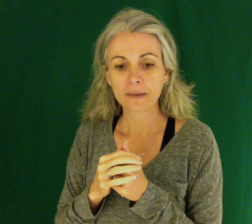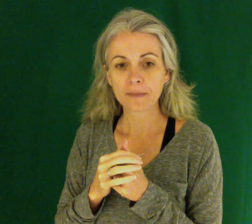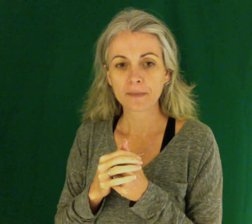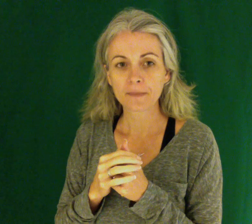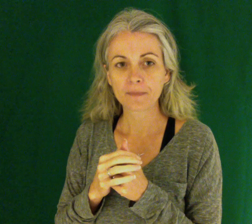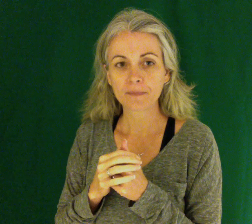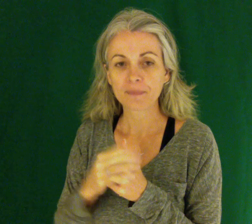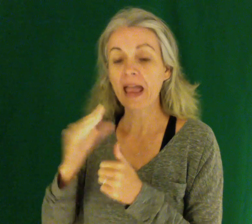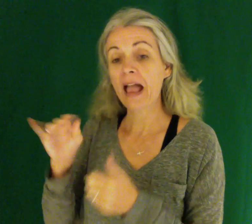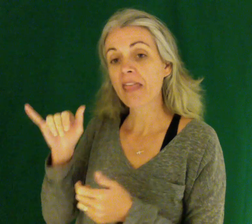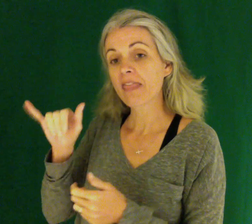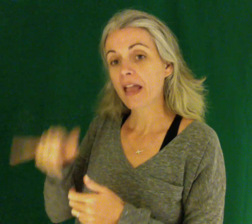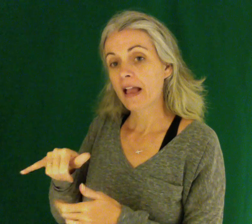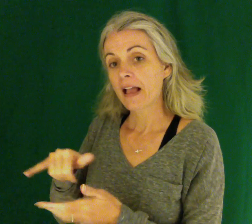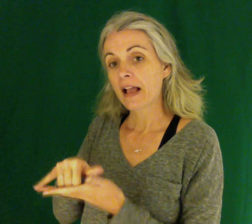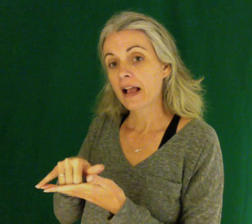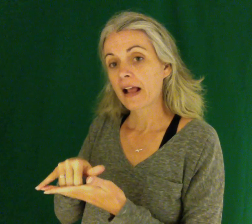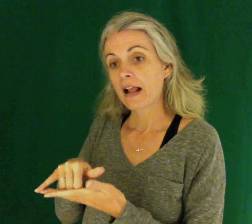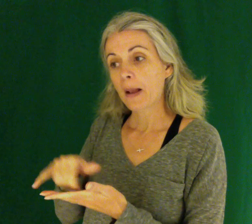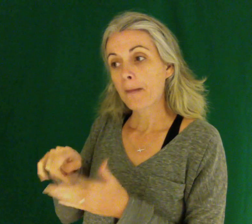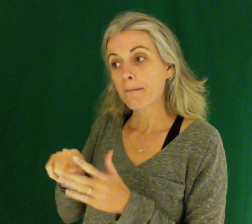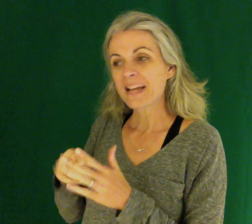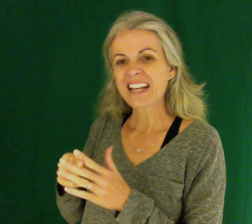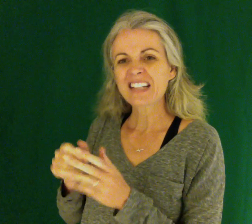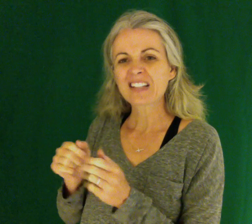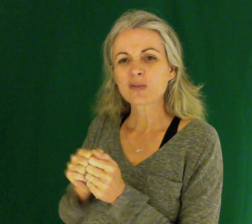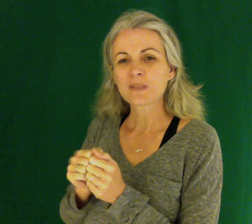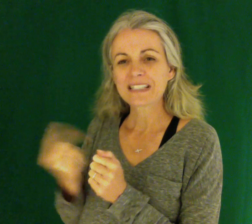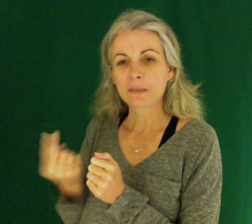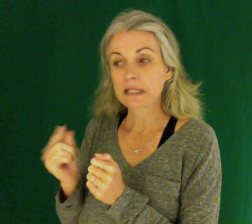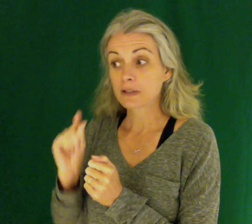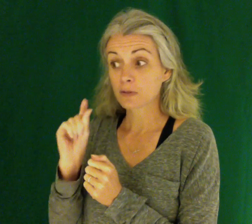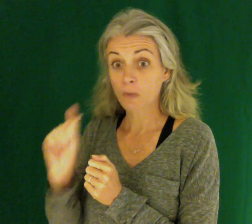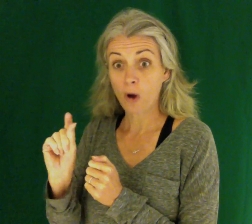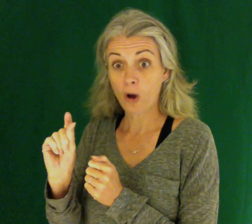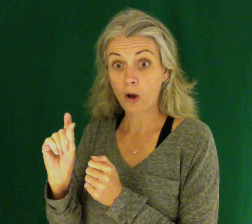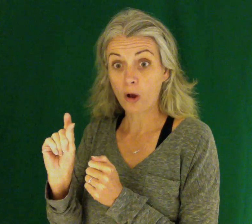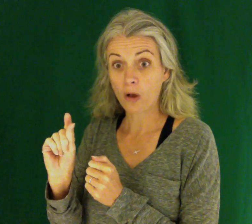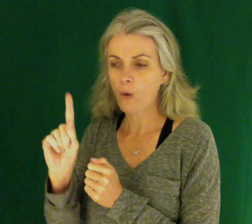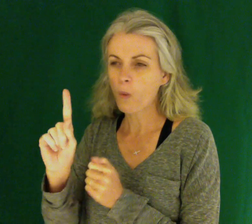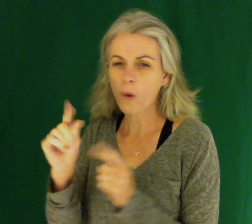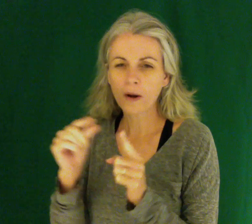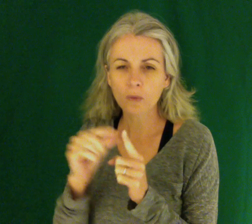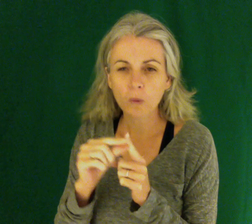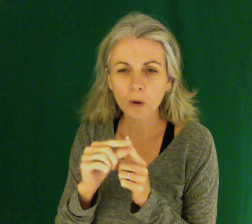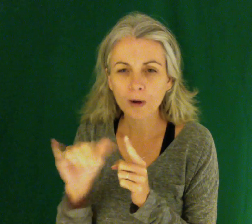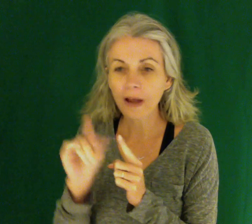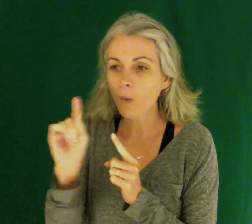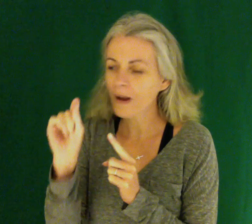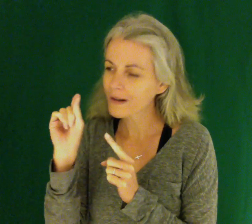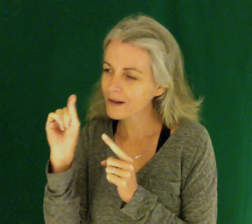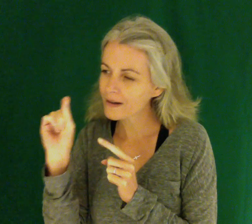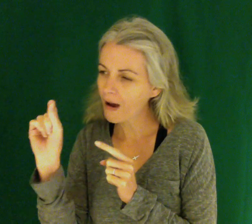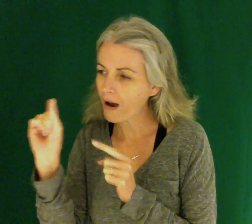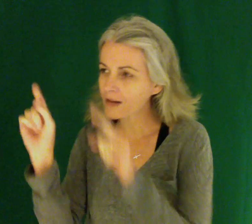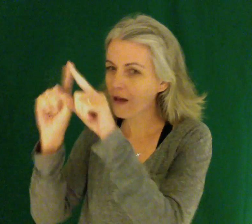And that begins with something small, just one word, one dot, and then